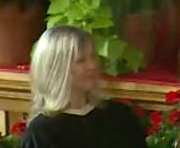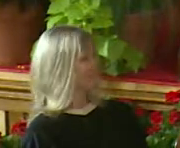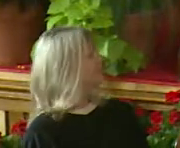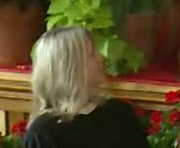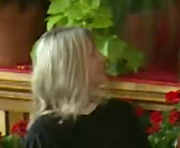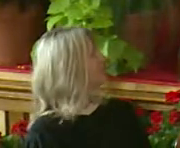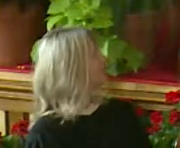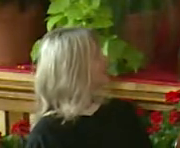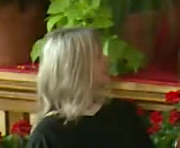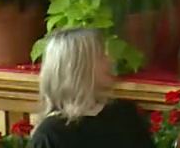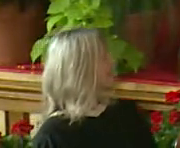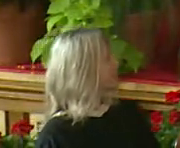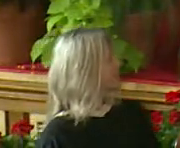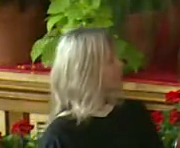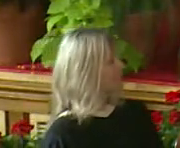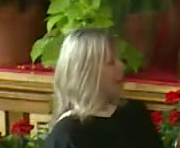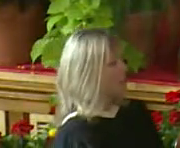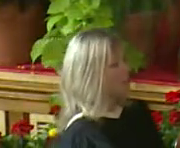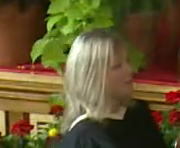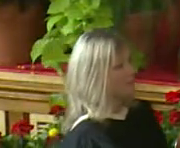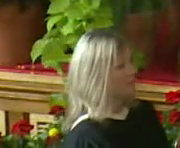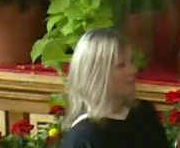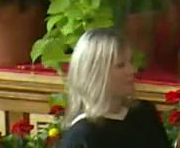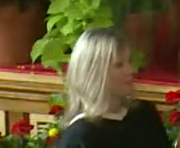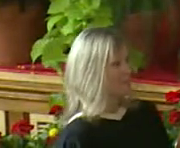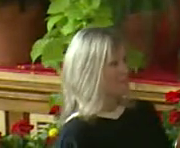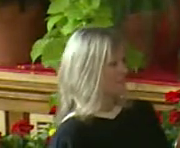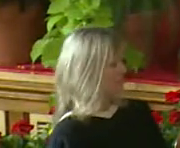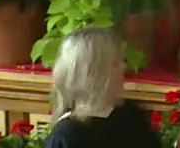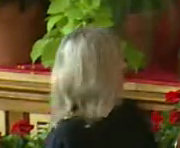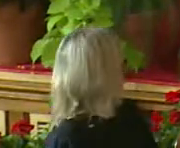Tyler Gregory Lubinecki.